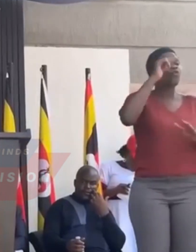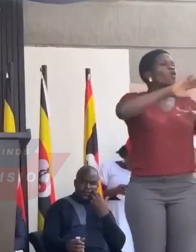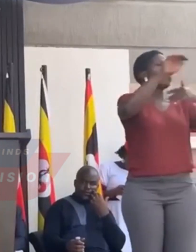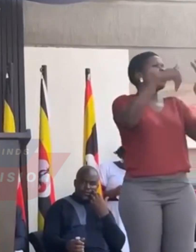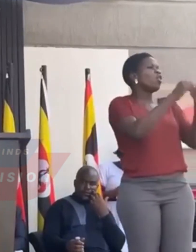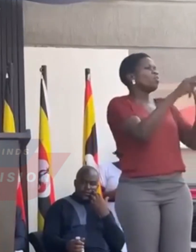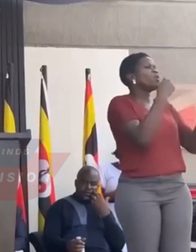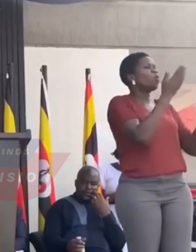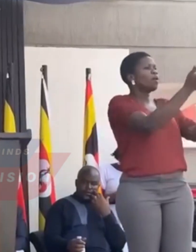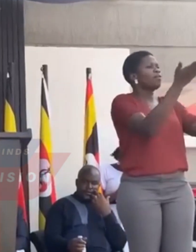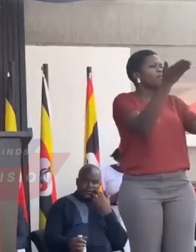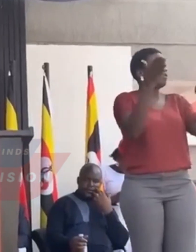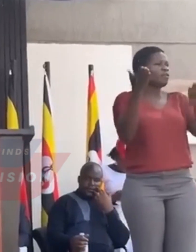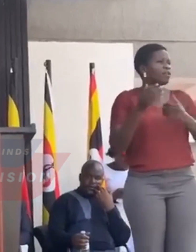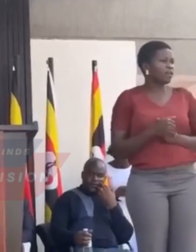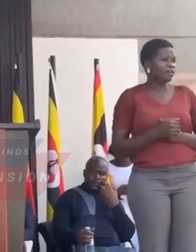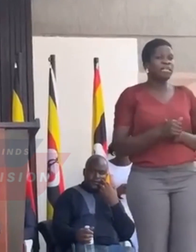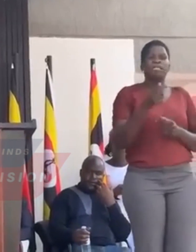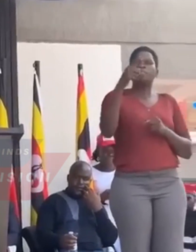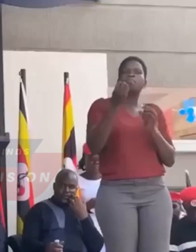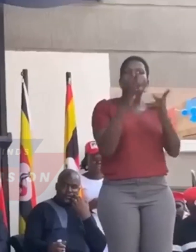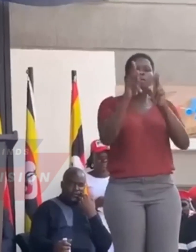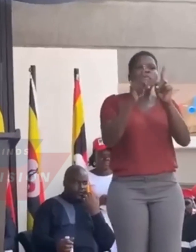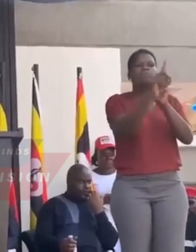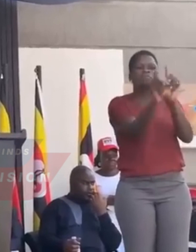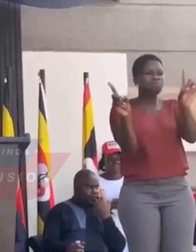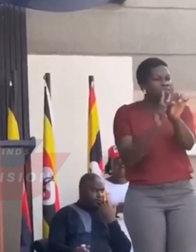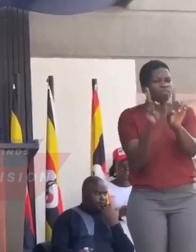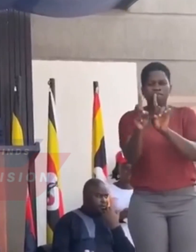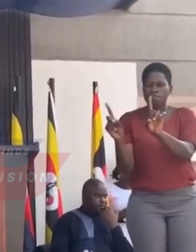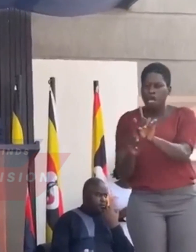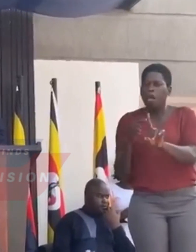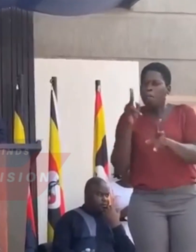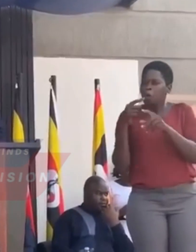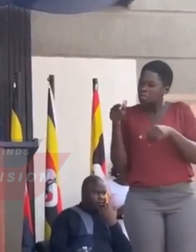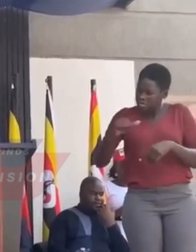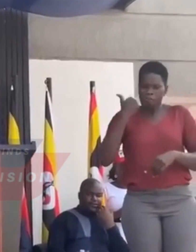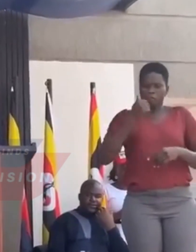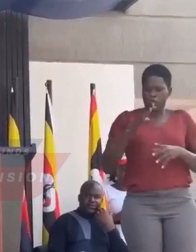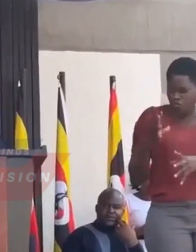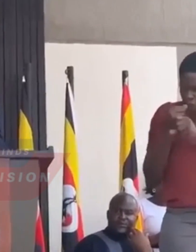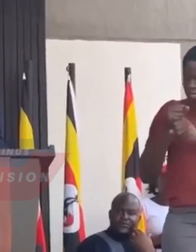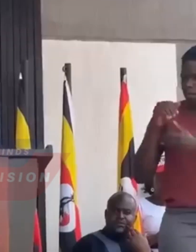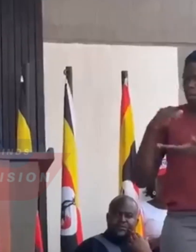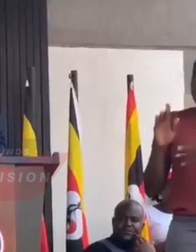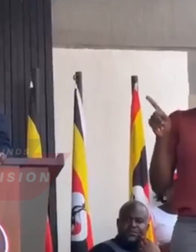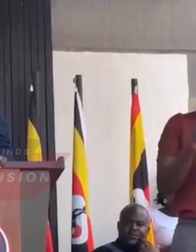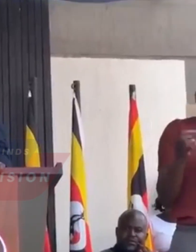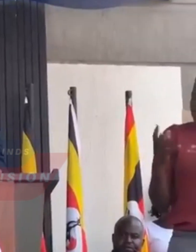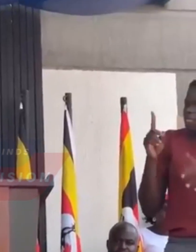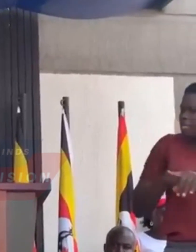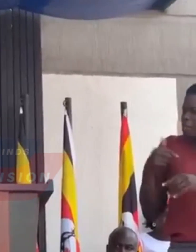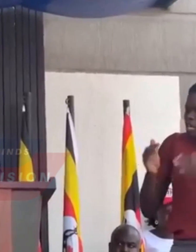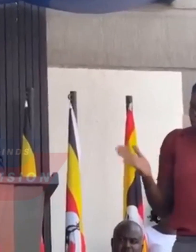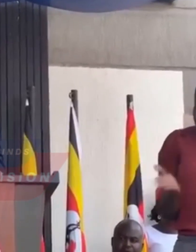us. He has been betrayed by comrades that he has trusted most. He has gone ahead to inspire many of